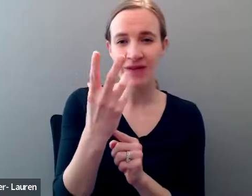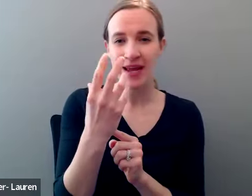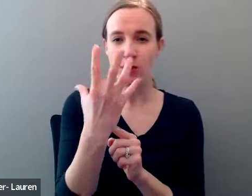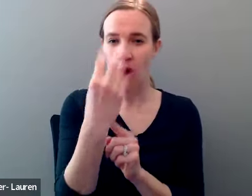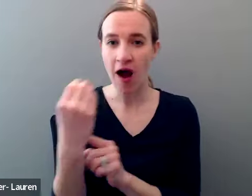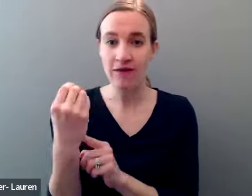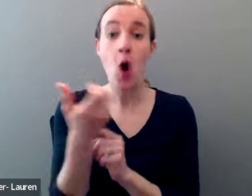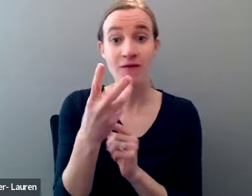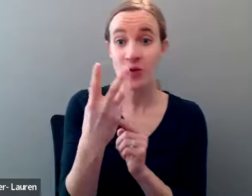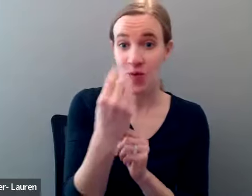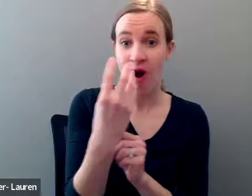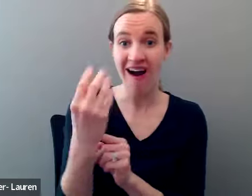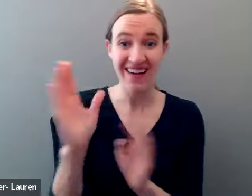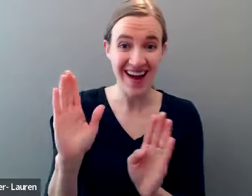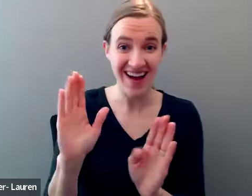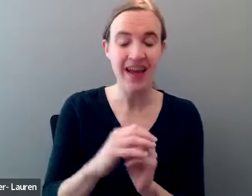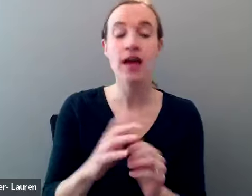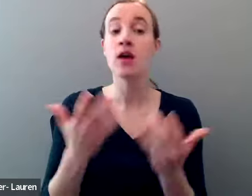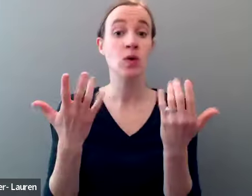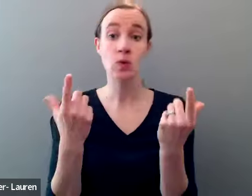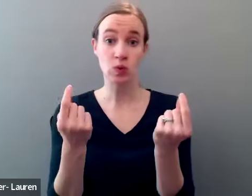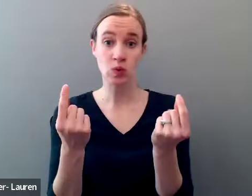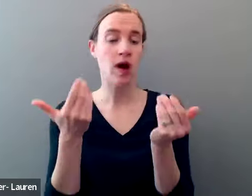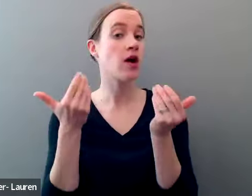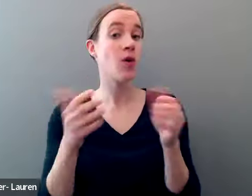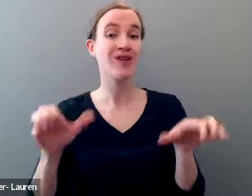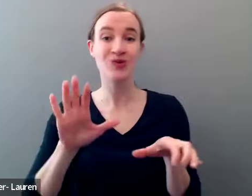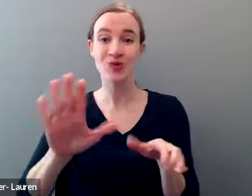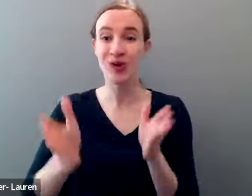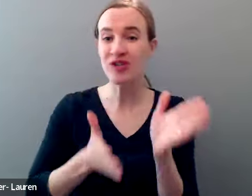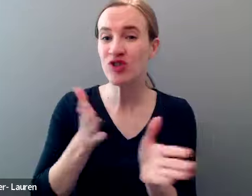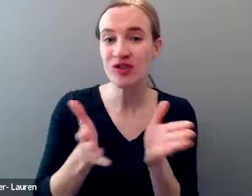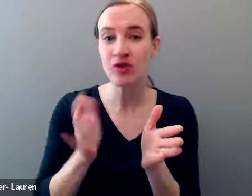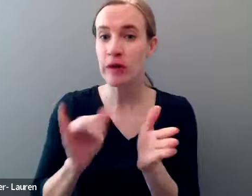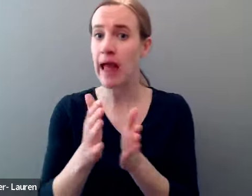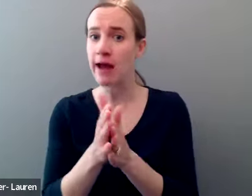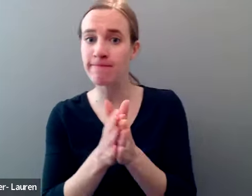there's a few. Hi. Feel free to do your gesture.